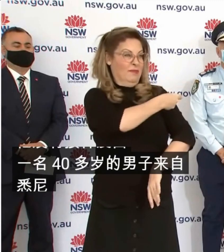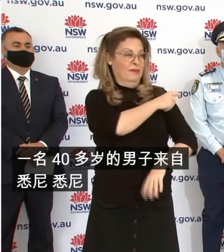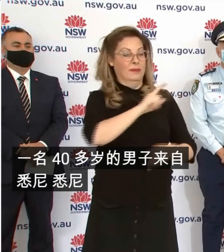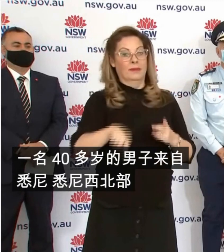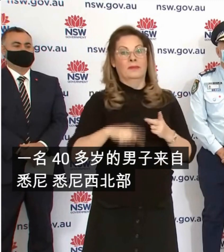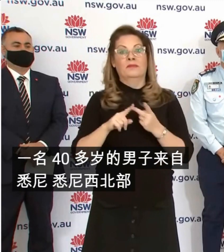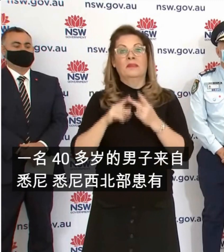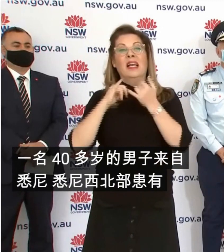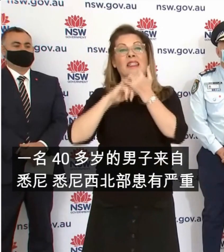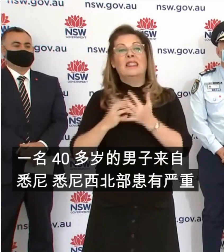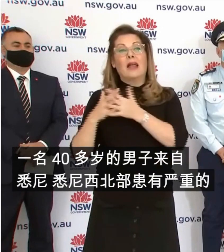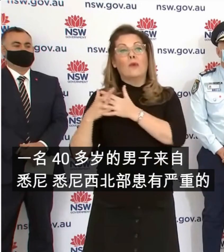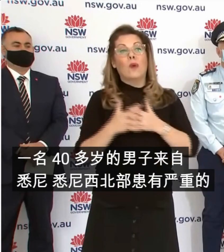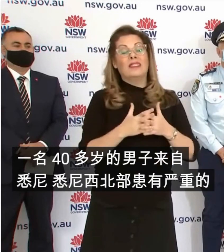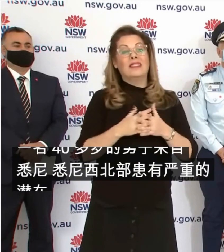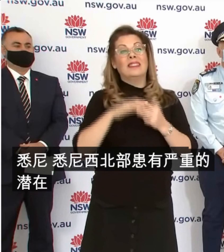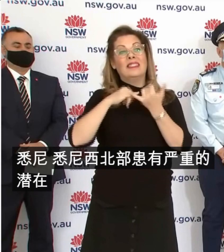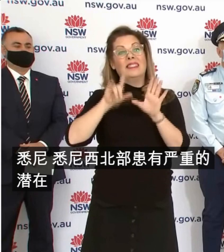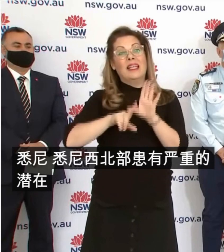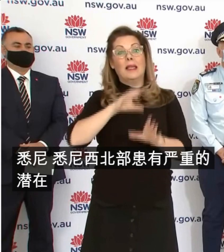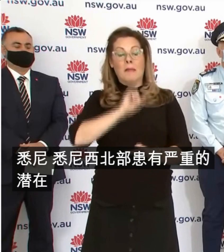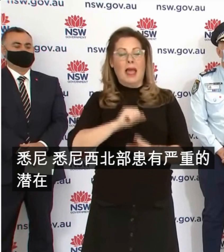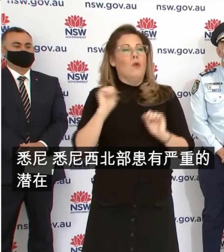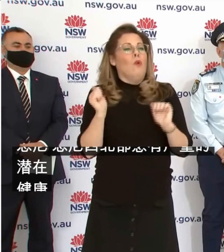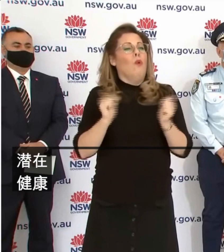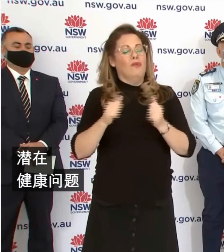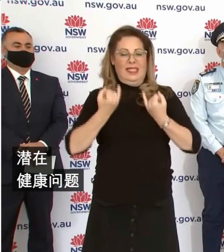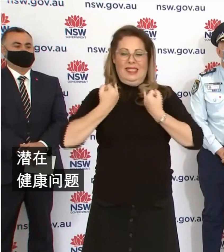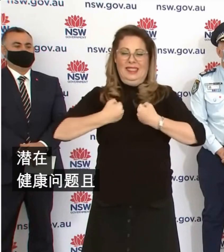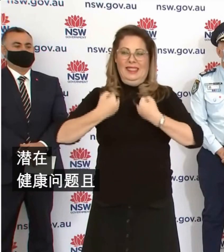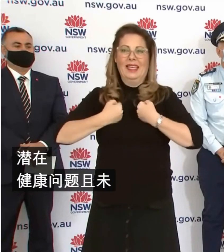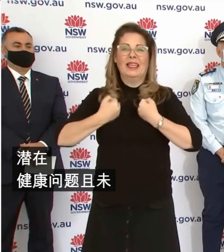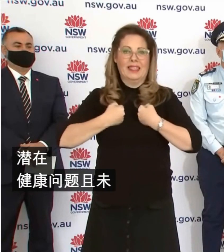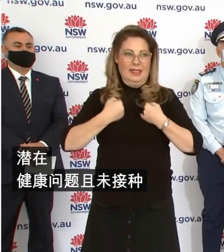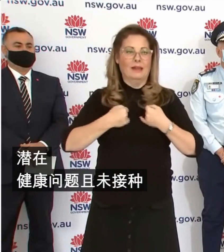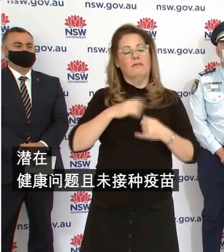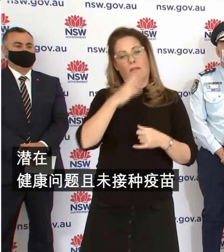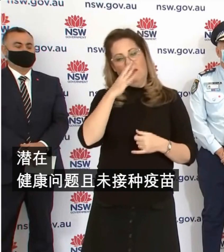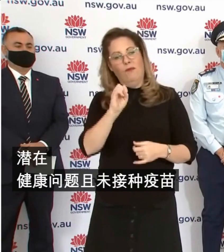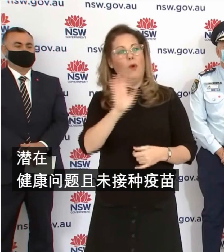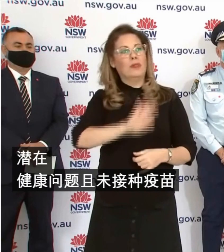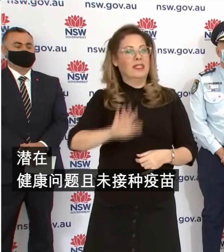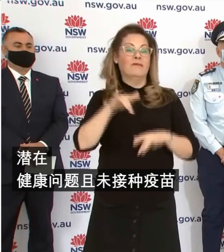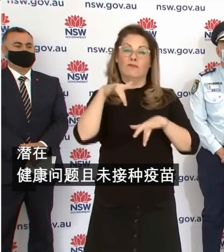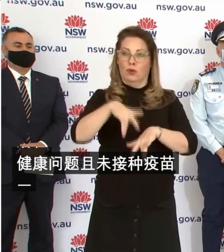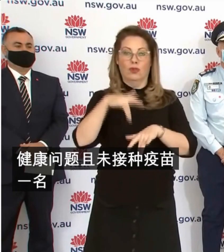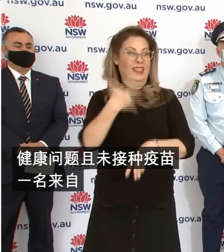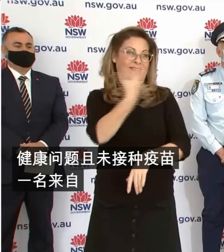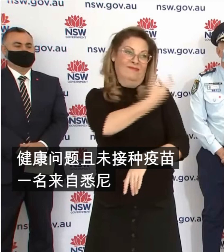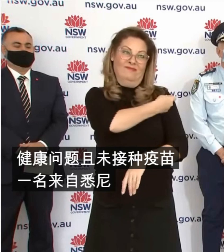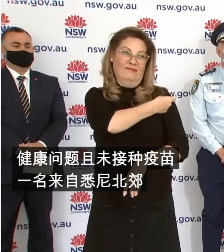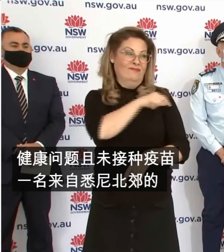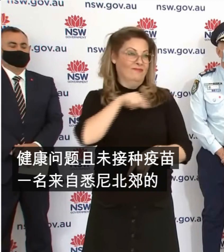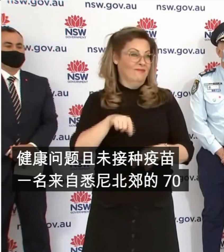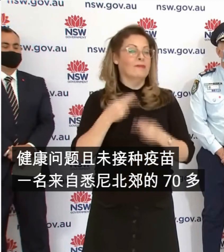from southwestern Sydney who had severe underlying health conditions and was not vaccinated. A woman